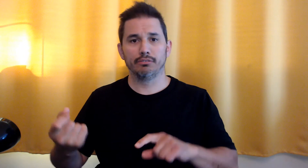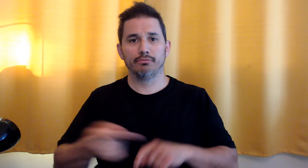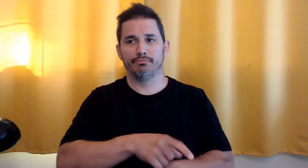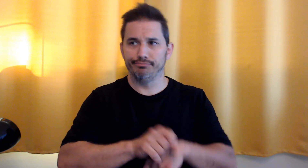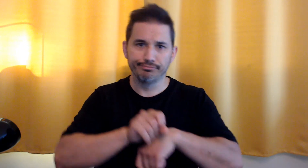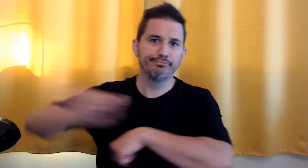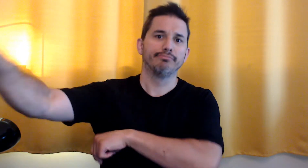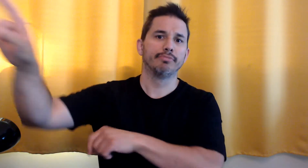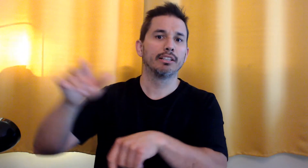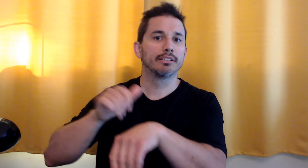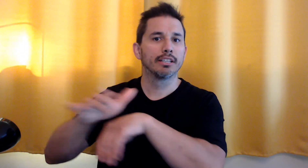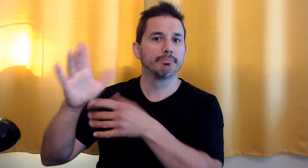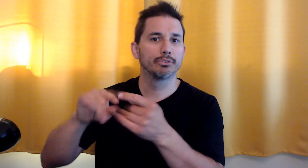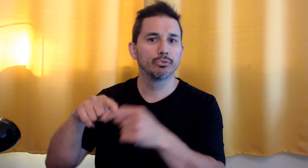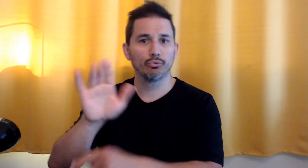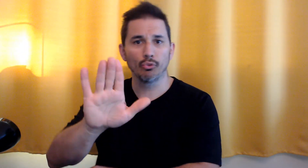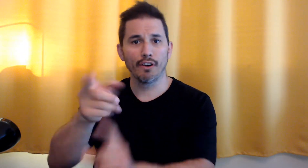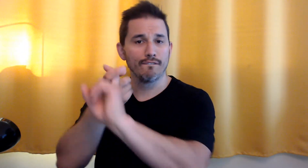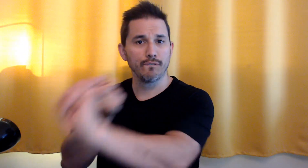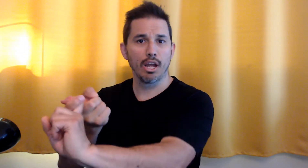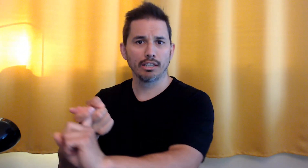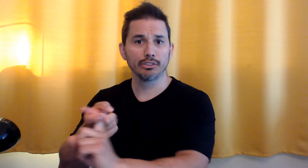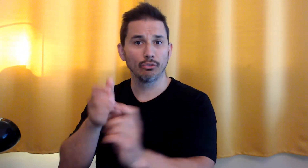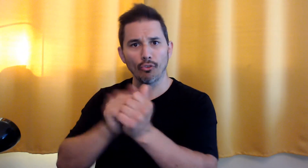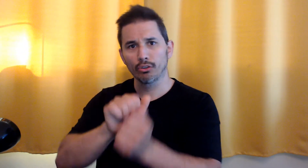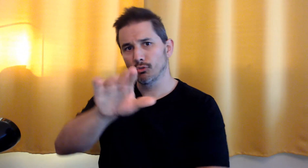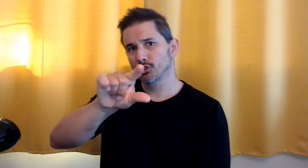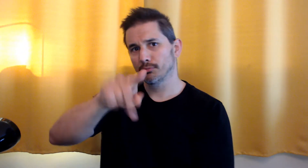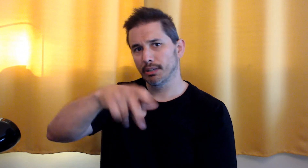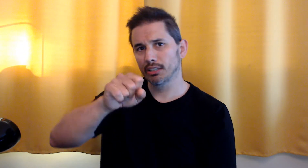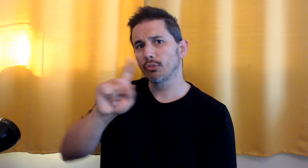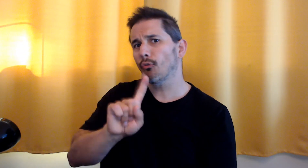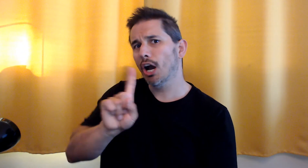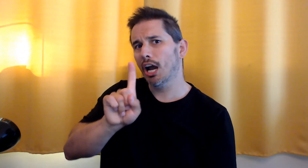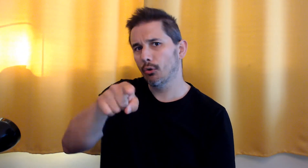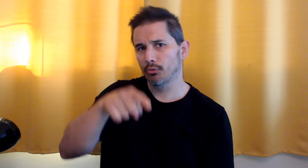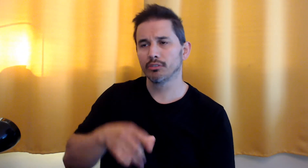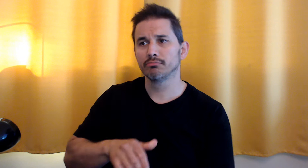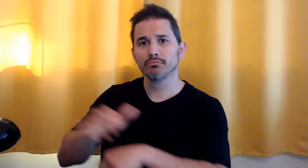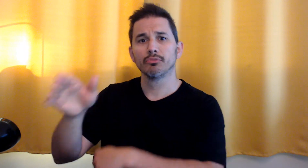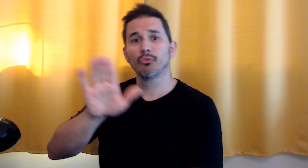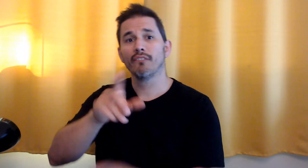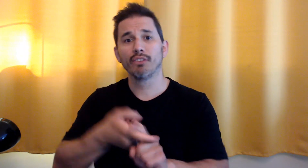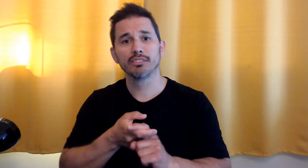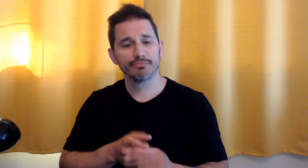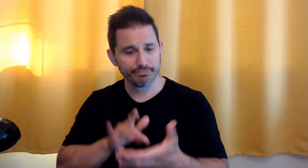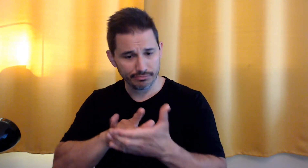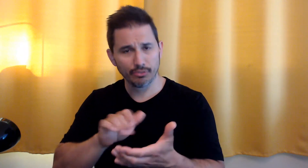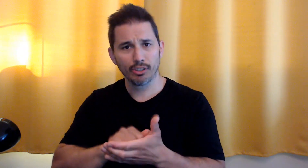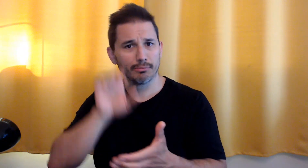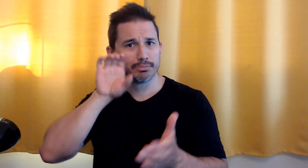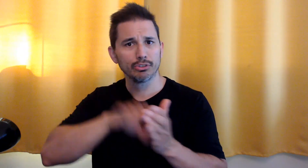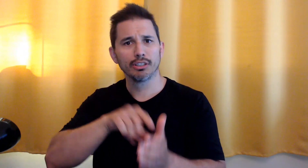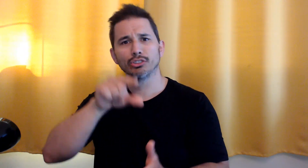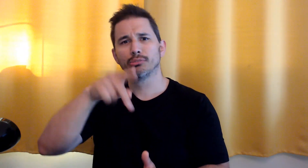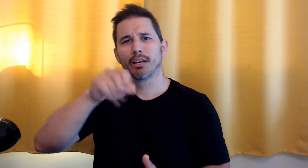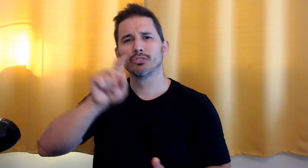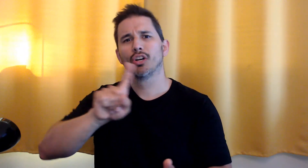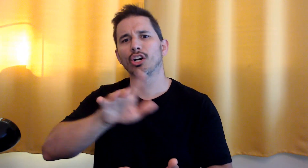and at a single press, it'll send a close friend of yours your GPS location and a picture on a map of where you're located. That